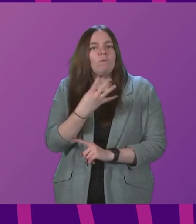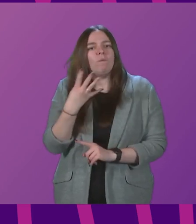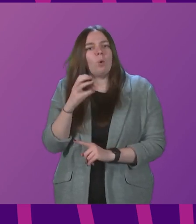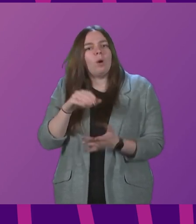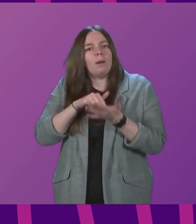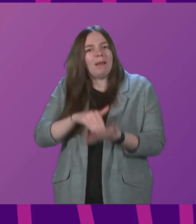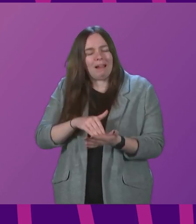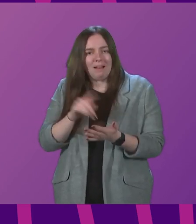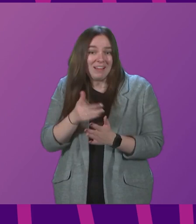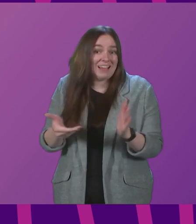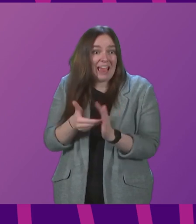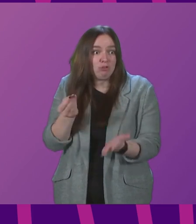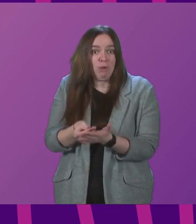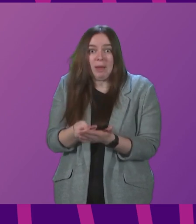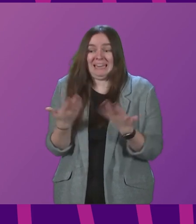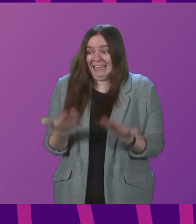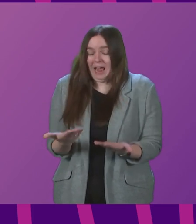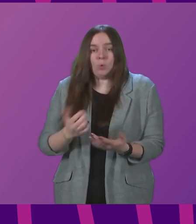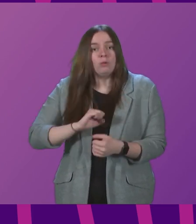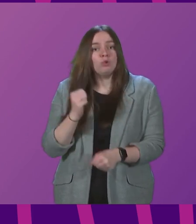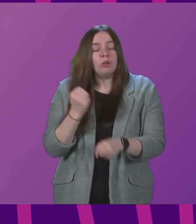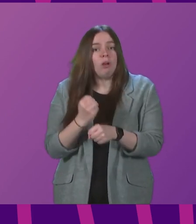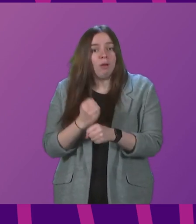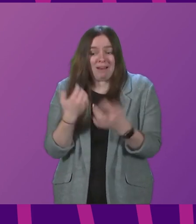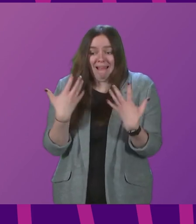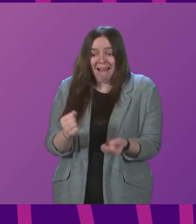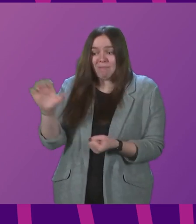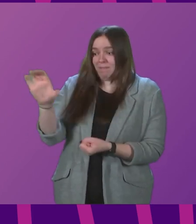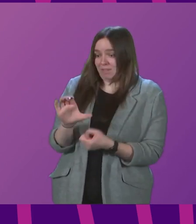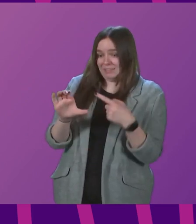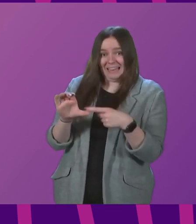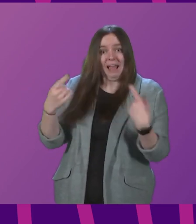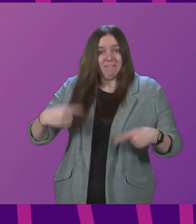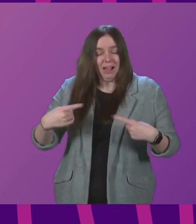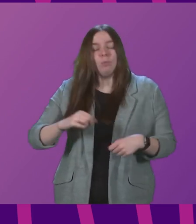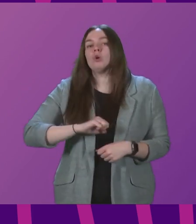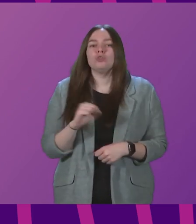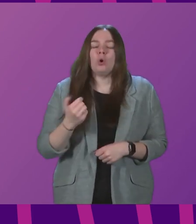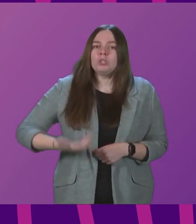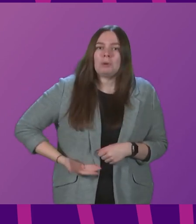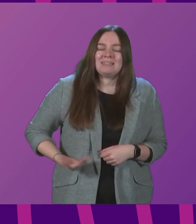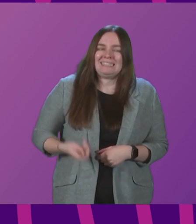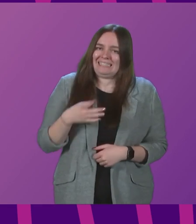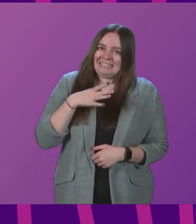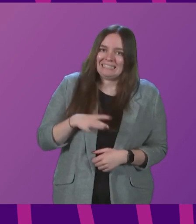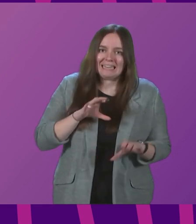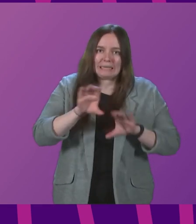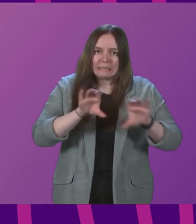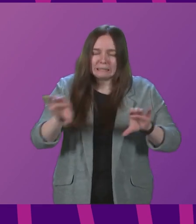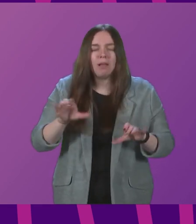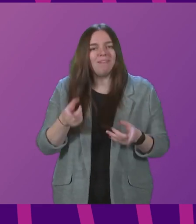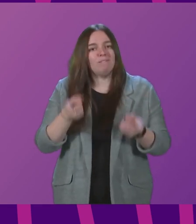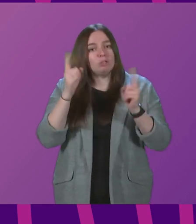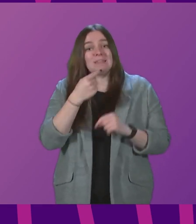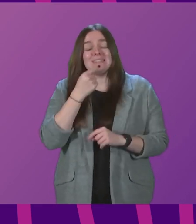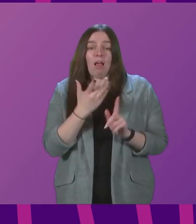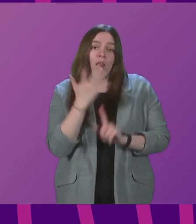extra money now. The Scottish Government has the funding available and Scottish businesses are crying out for it. The First Minister said this